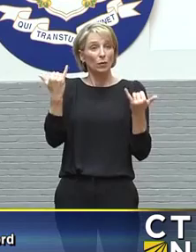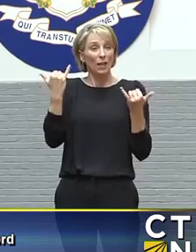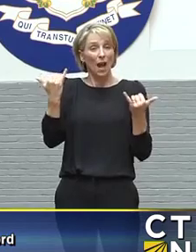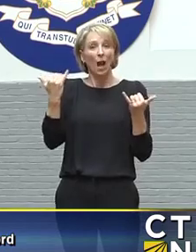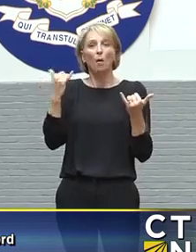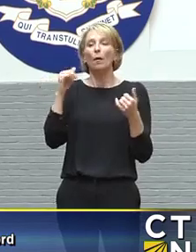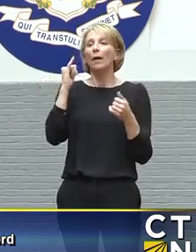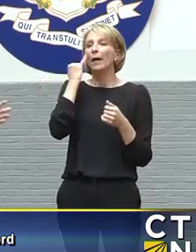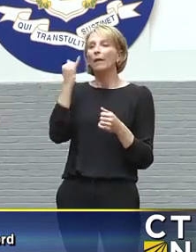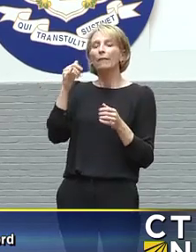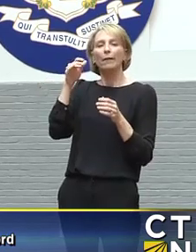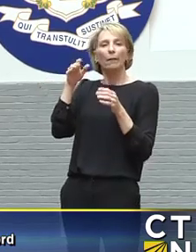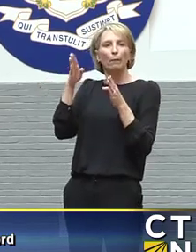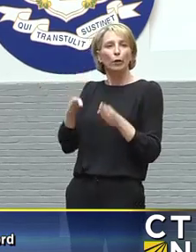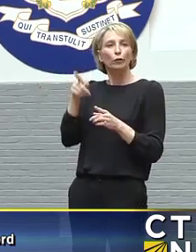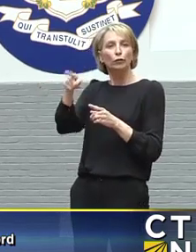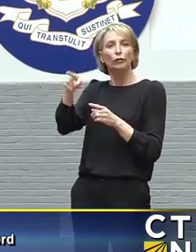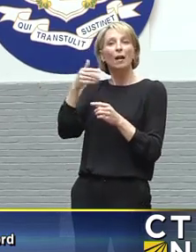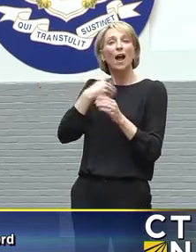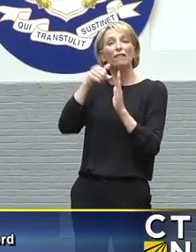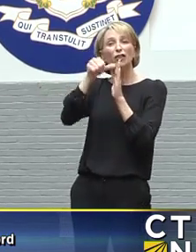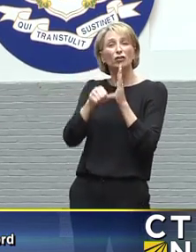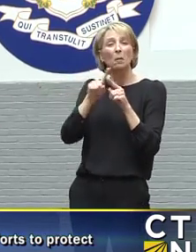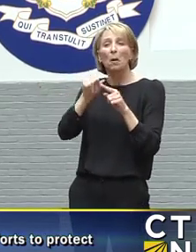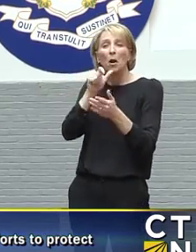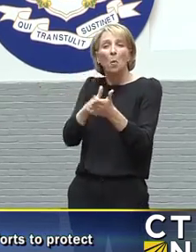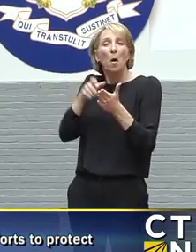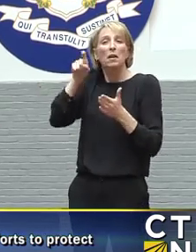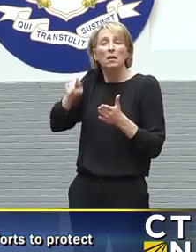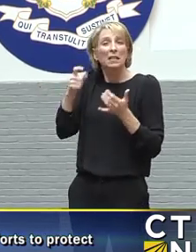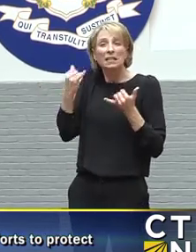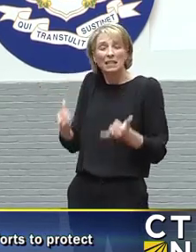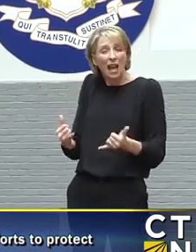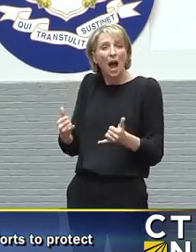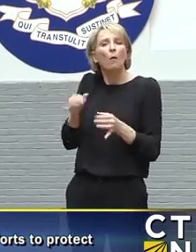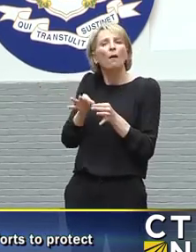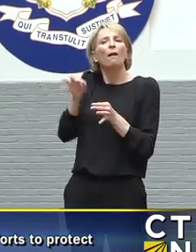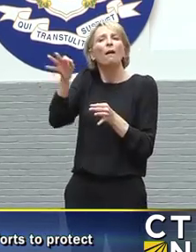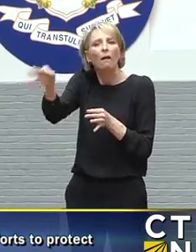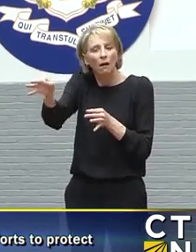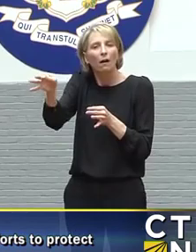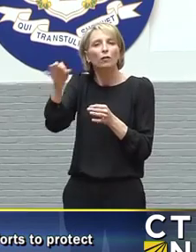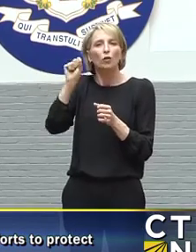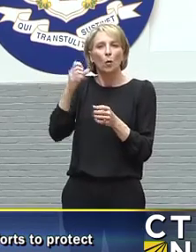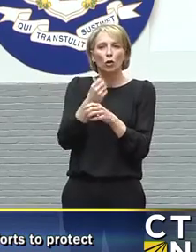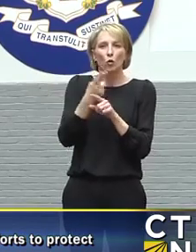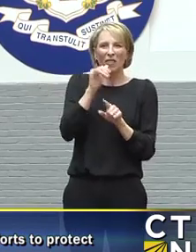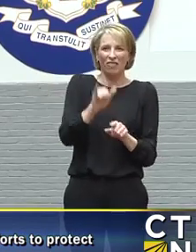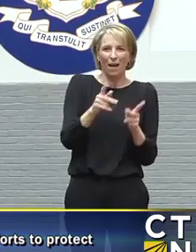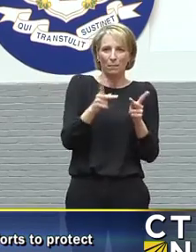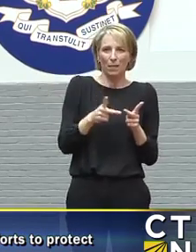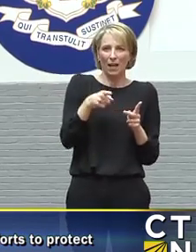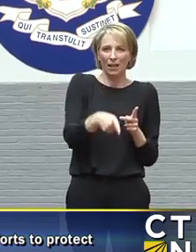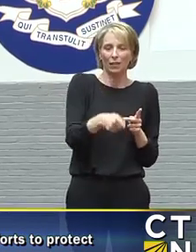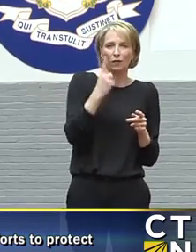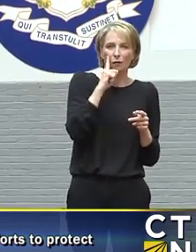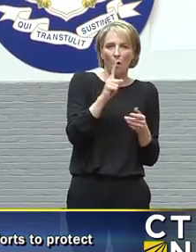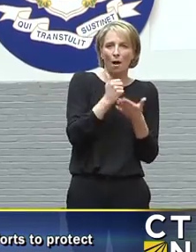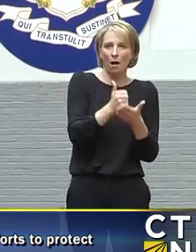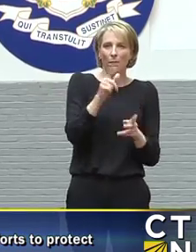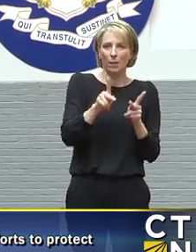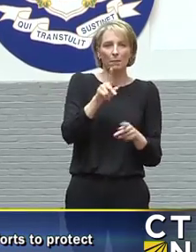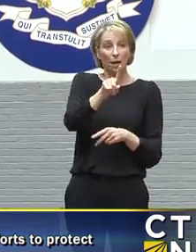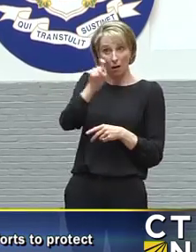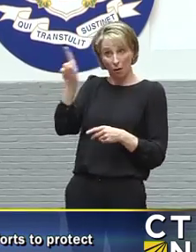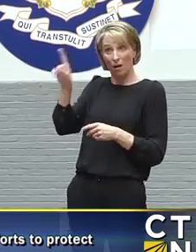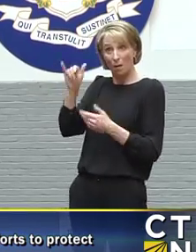elective surgery. Move those over towards primary care, or at least ICU, intermediate care. Is that part of the executive order? Are you